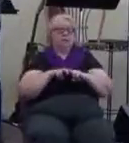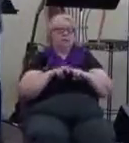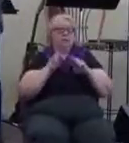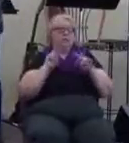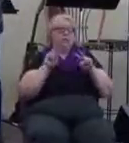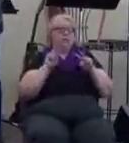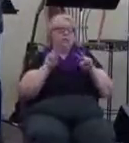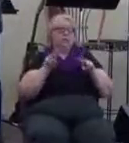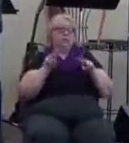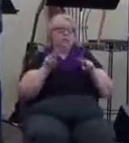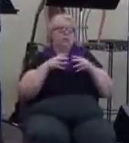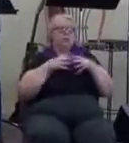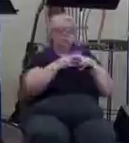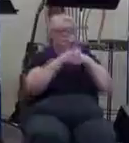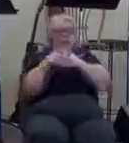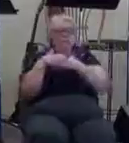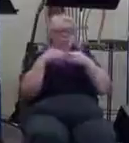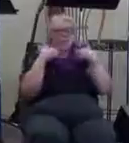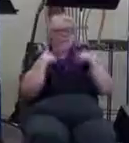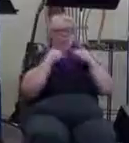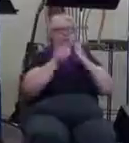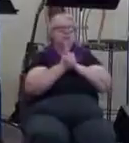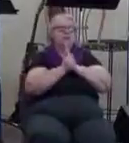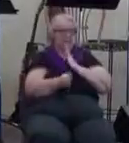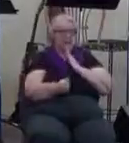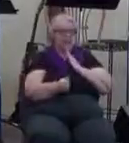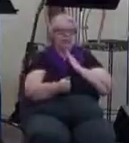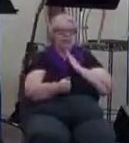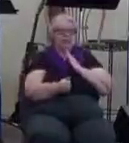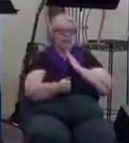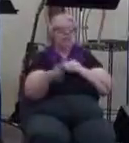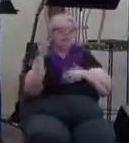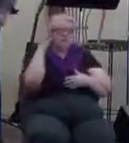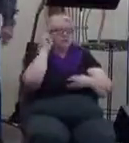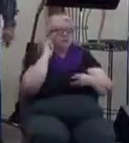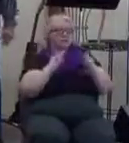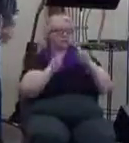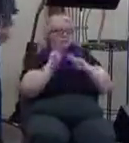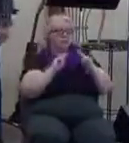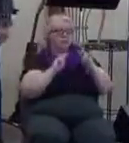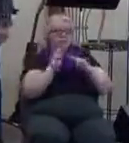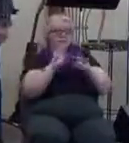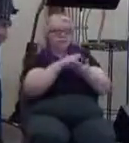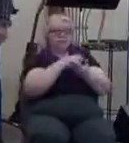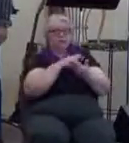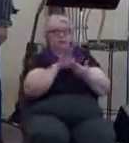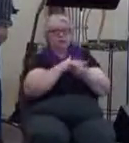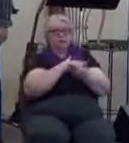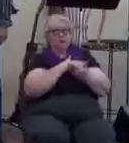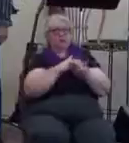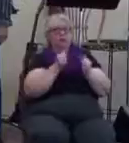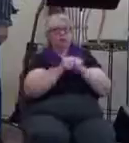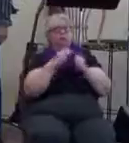Got Talent and The Voice, those kinds of things, and listening to people sing and use God's gifting that they've been blessed with.